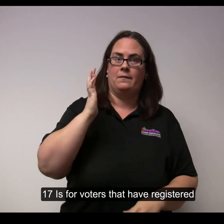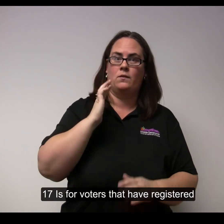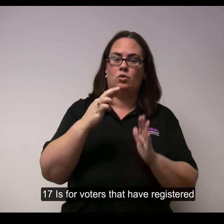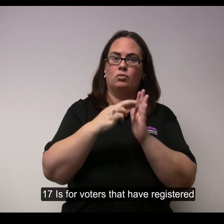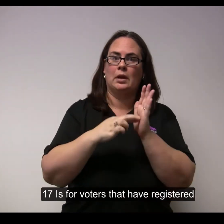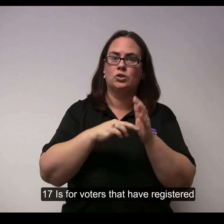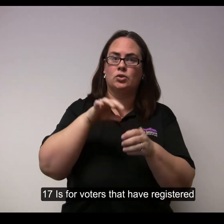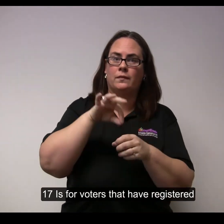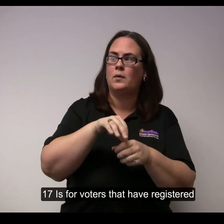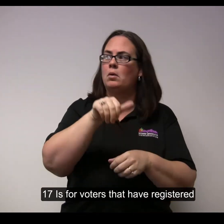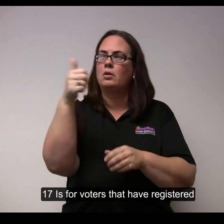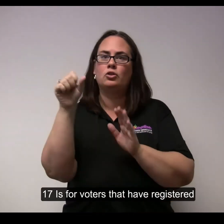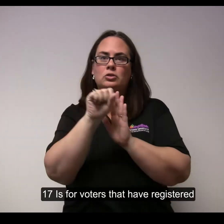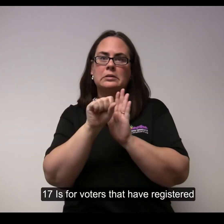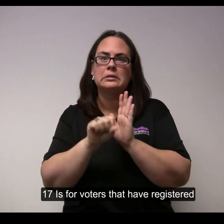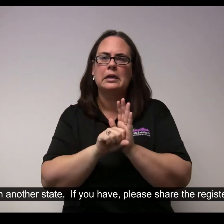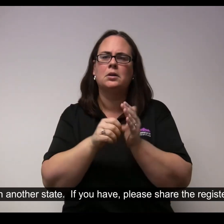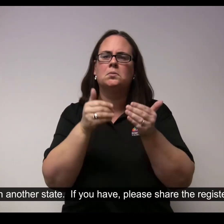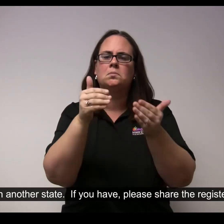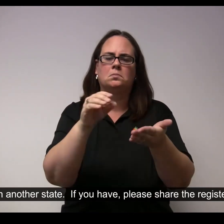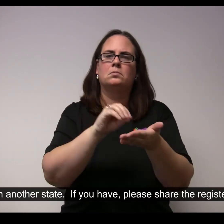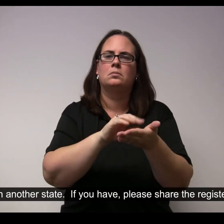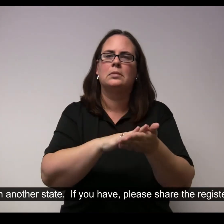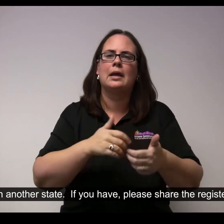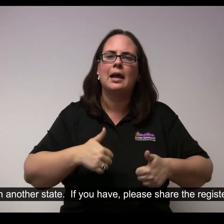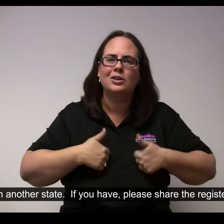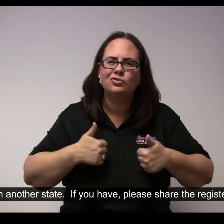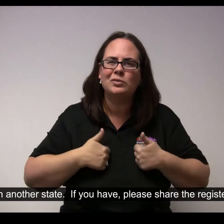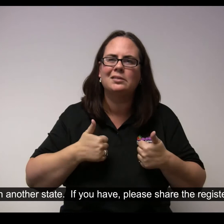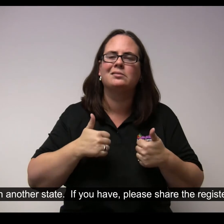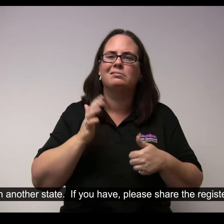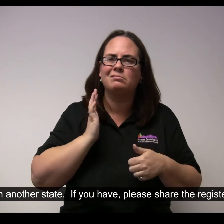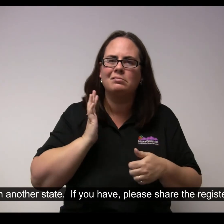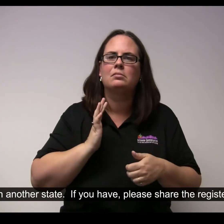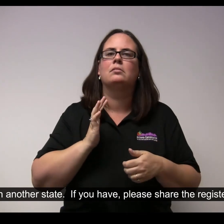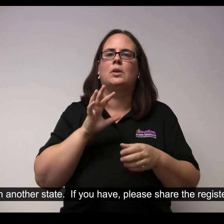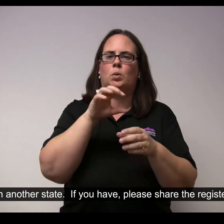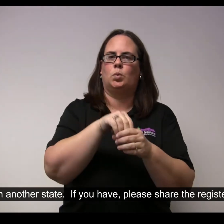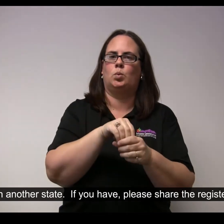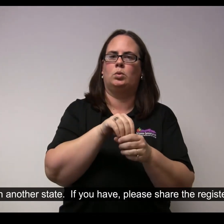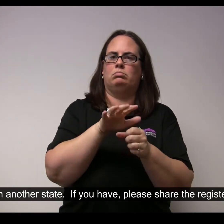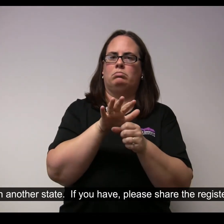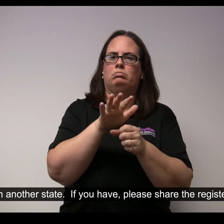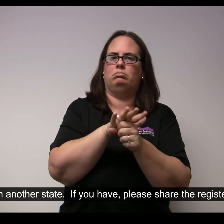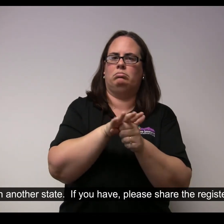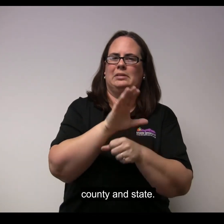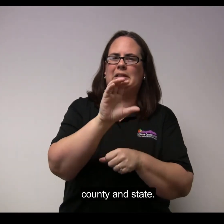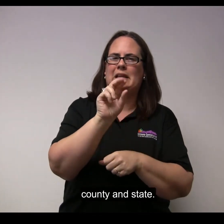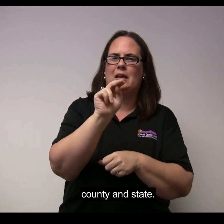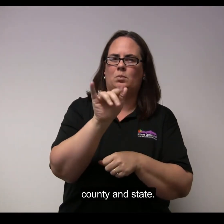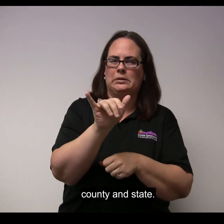17 is for voters that have registered in another state. If you have, please share the registered county and